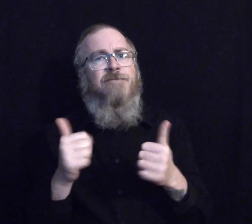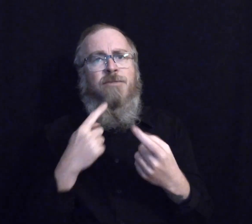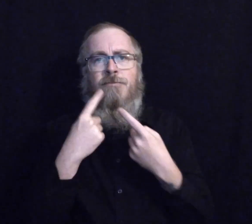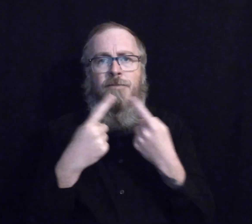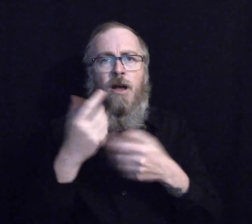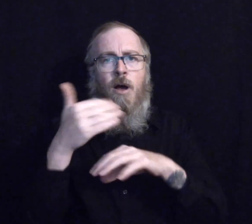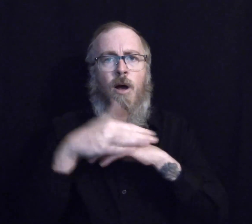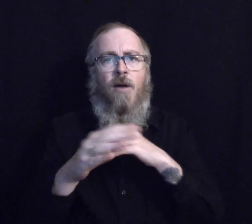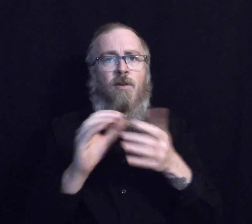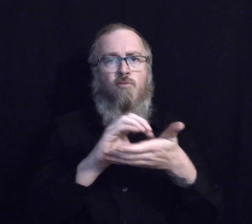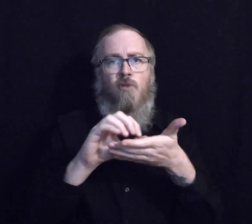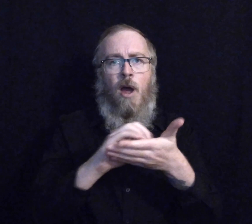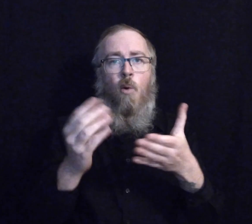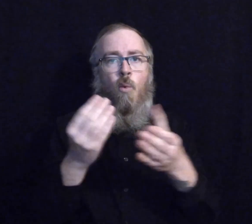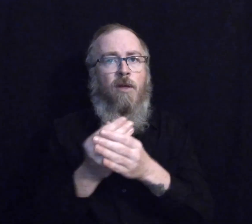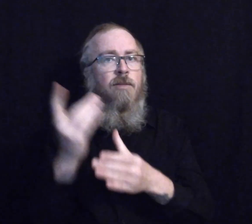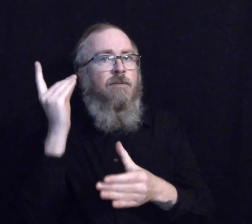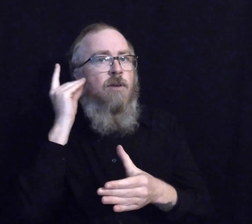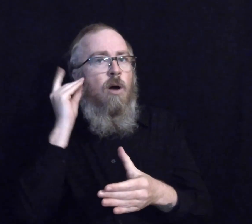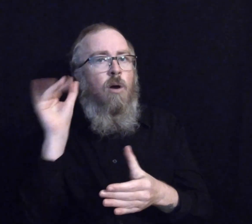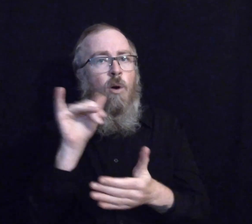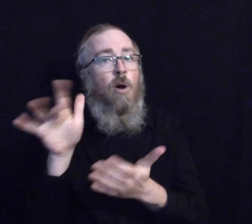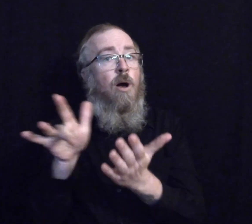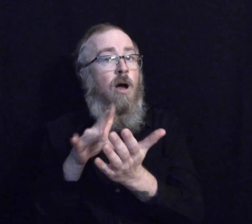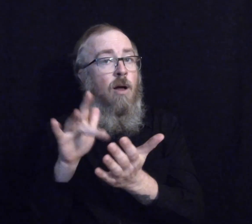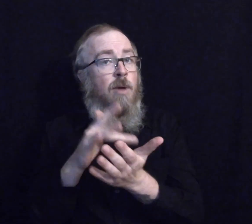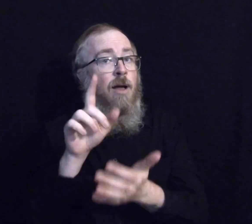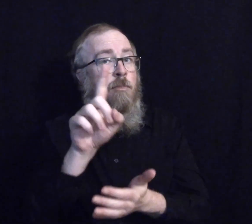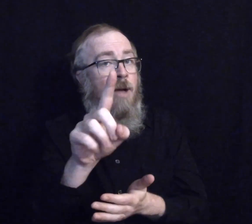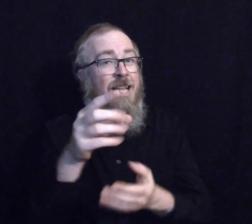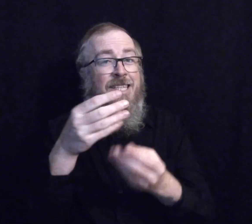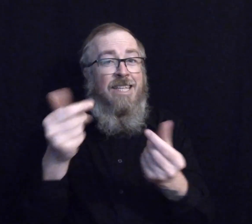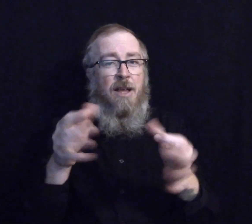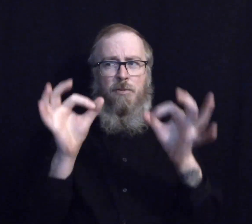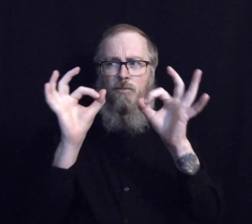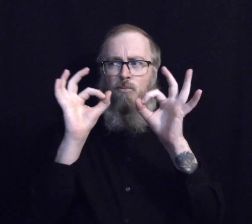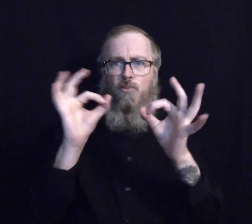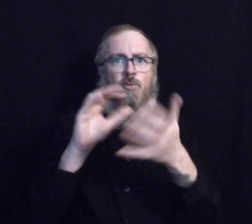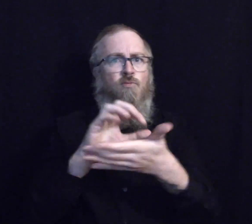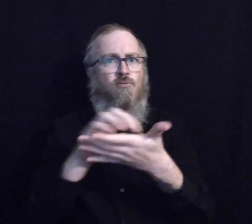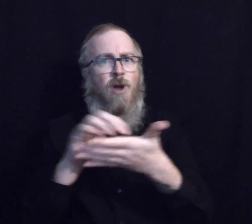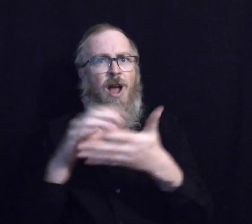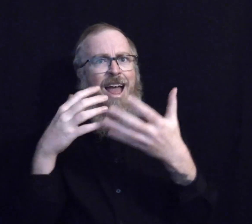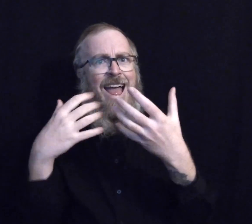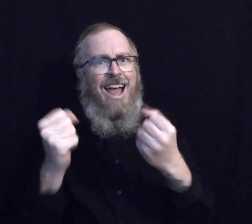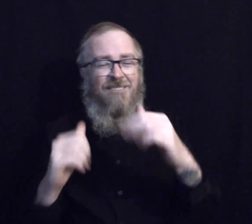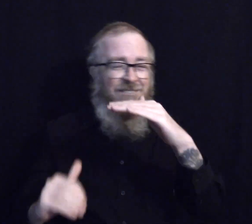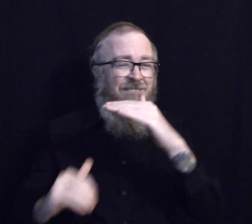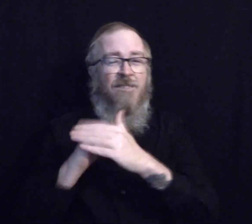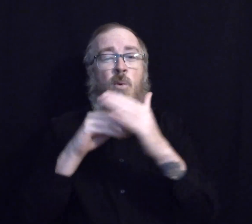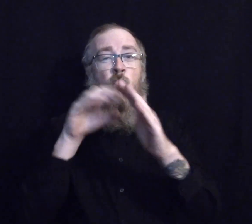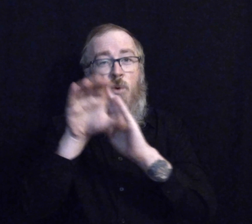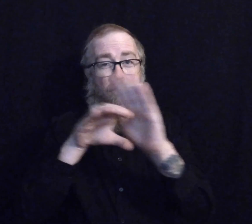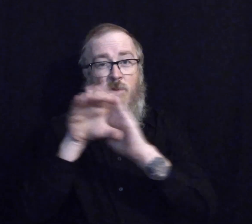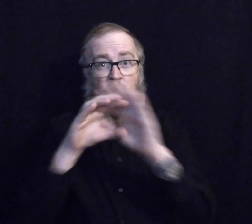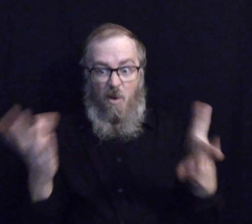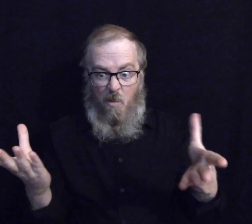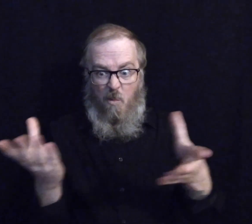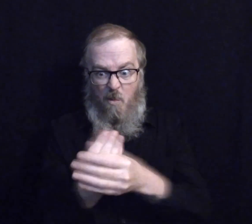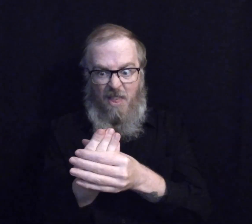We've talked a little bit about pairing Braille displays with smartphones and tablets, but there is another device that gives all the benefits of pairing